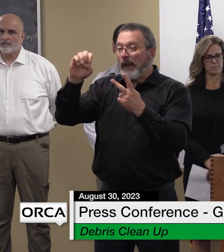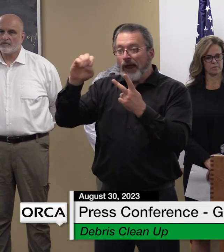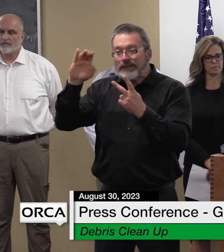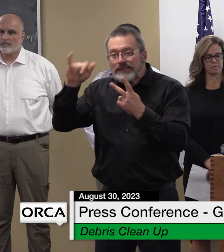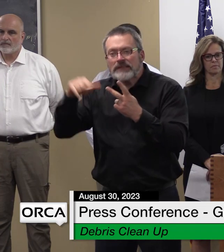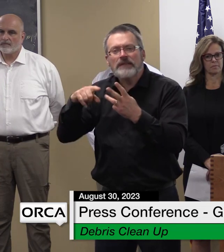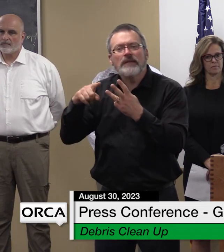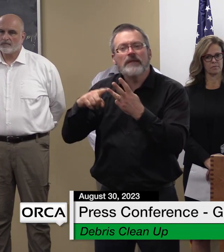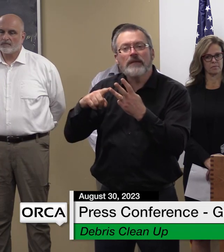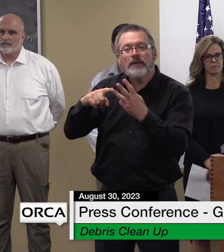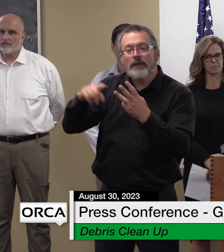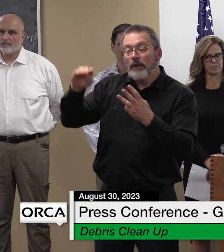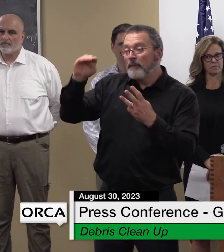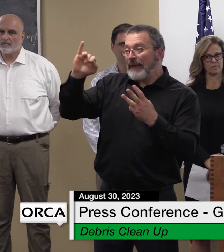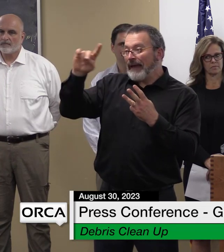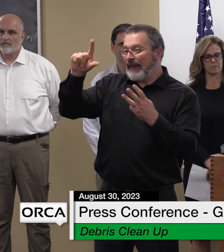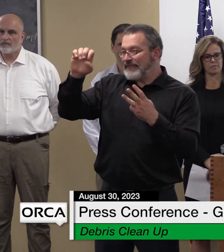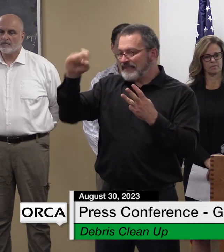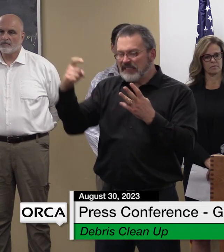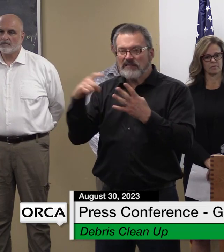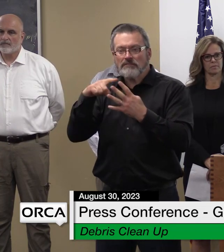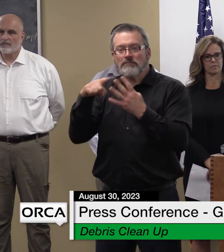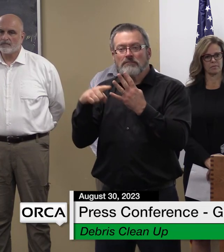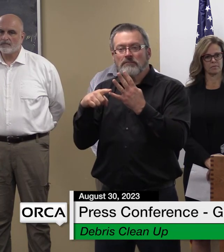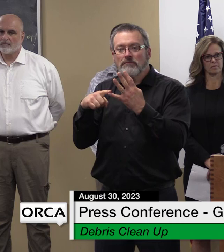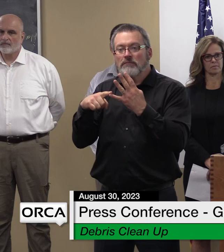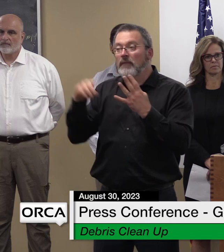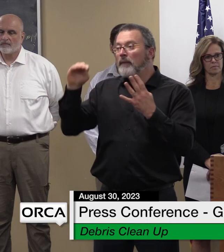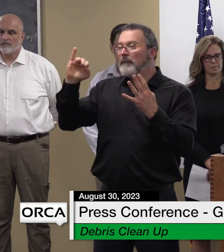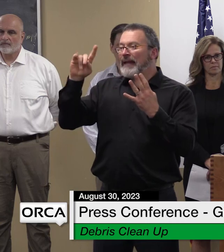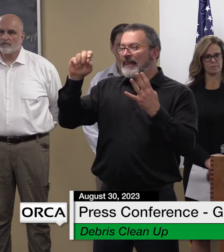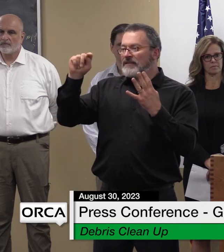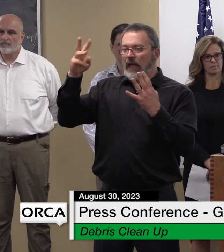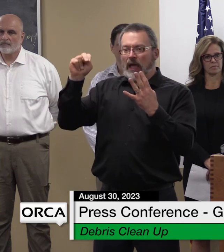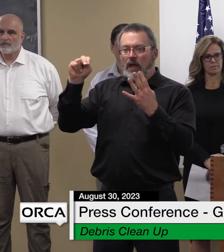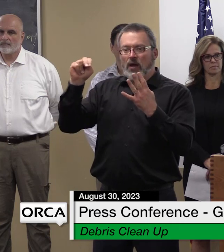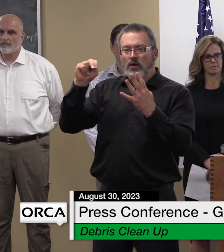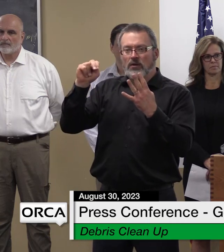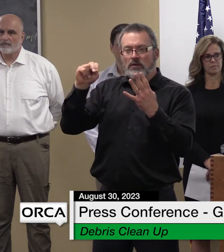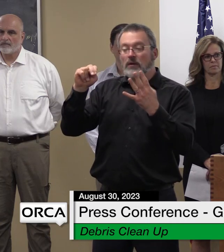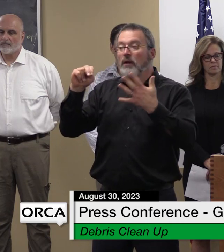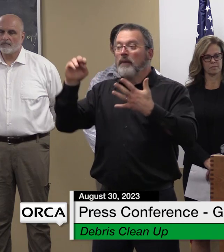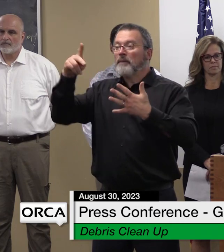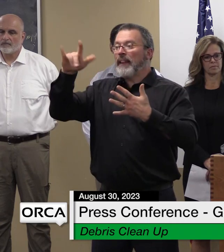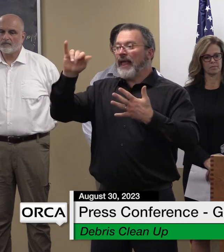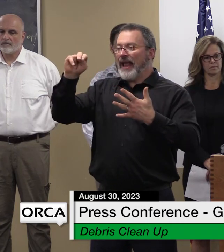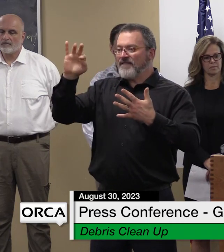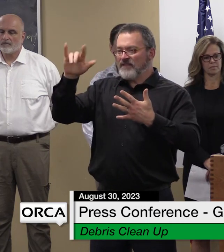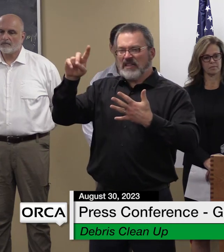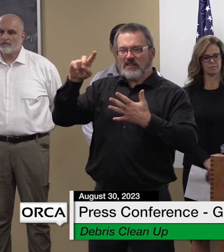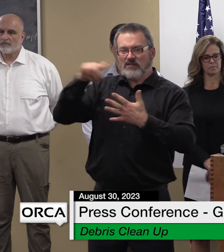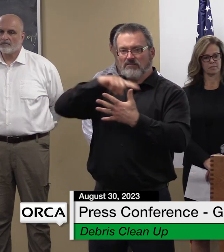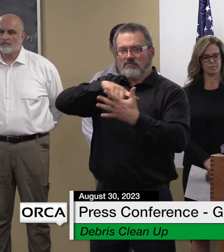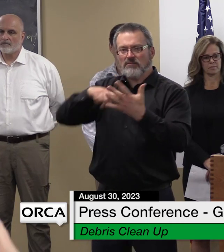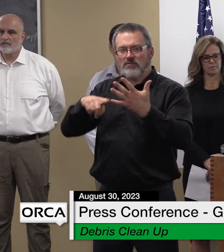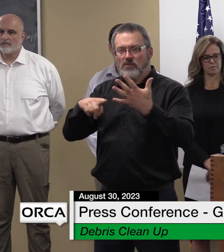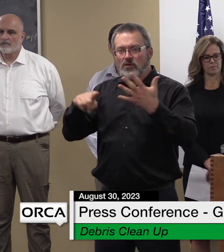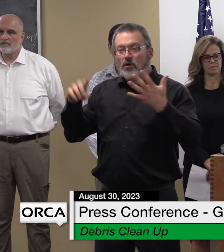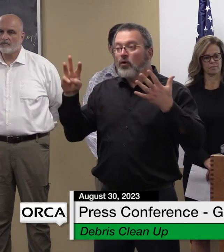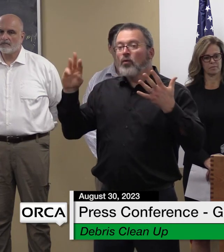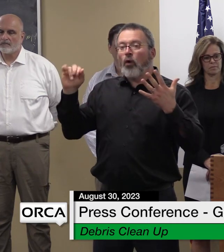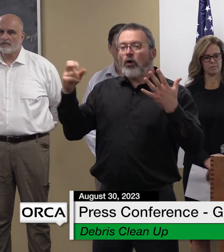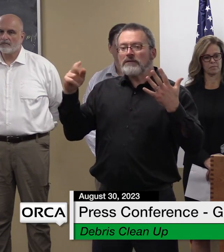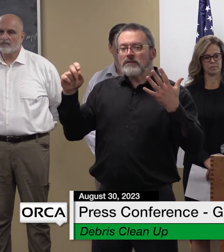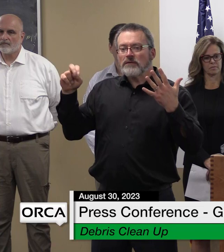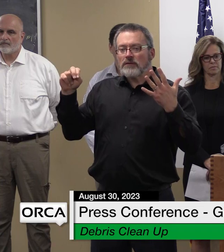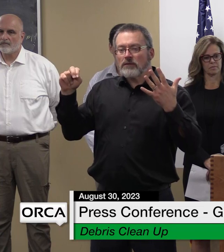Middlesex, Berrytown, Plainfield, Marshfield, Washington, Barton,